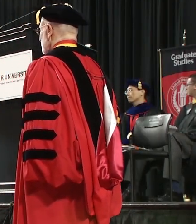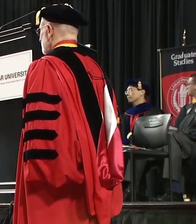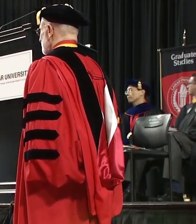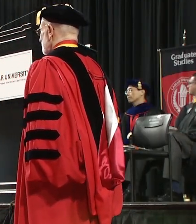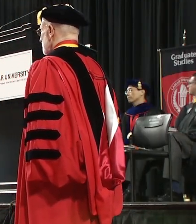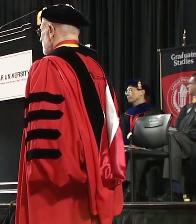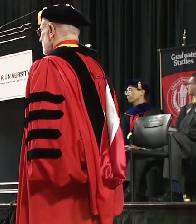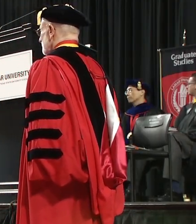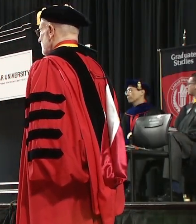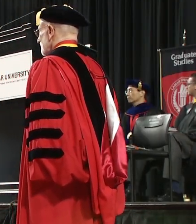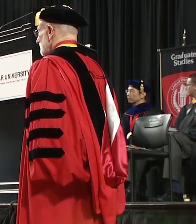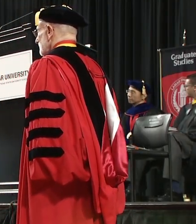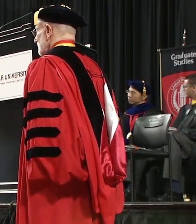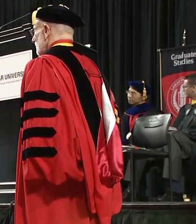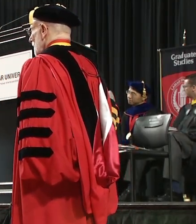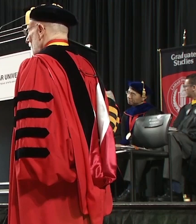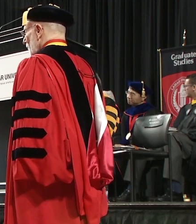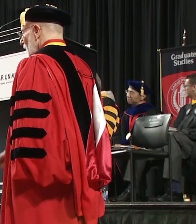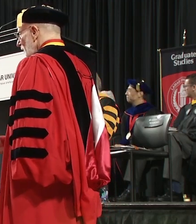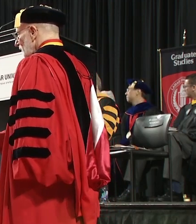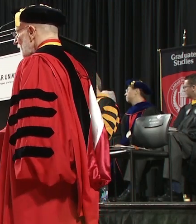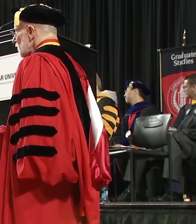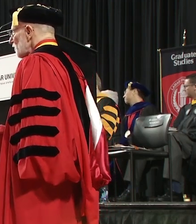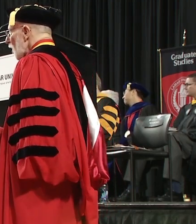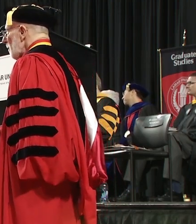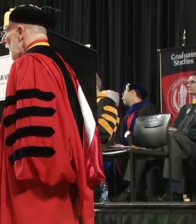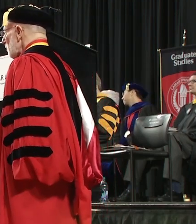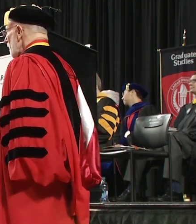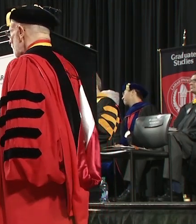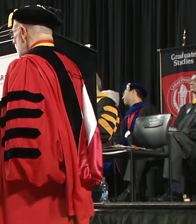Zion S. Diggles.